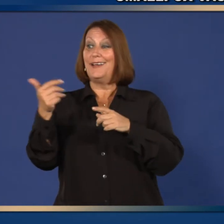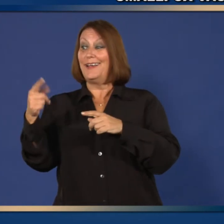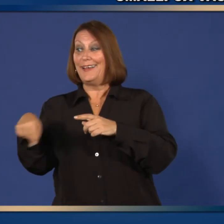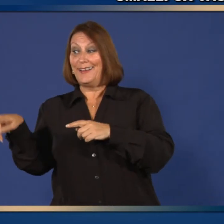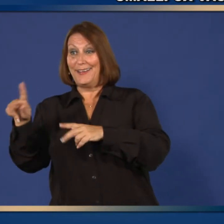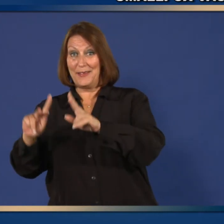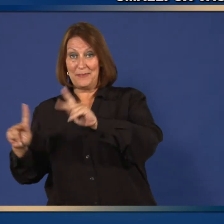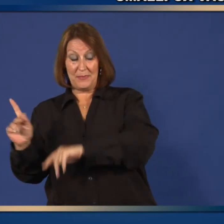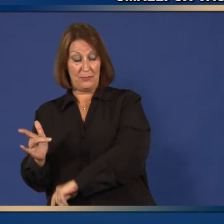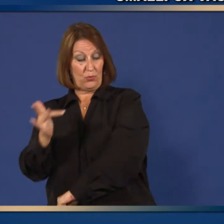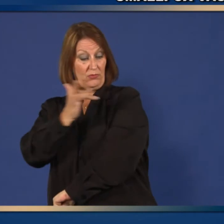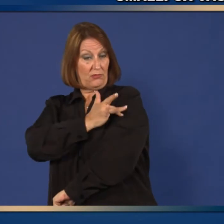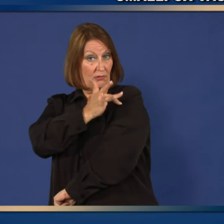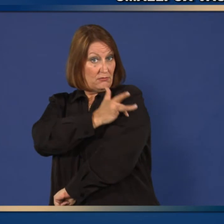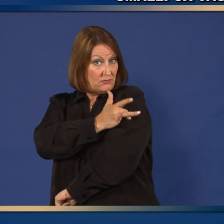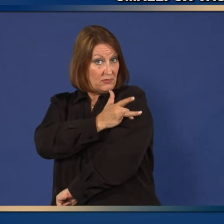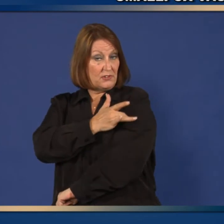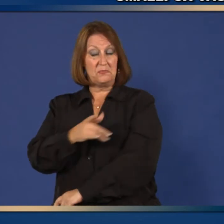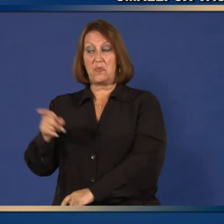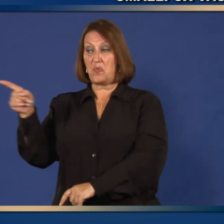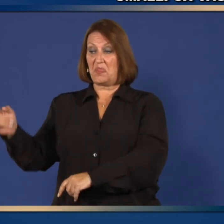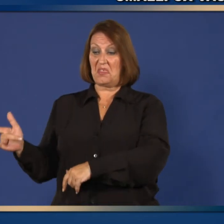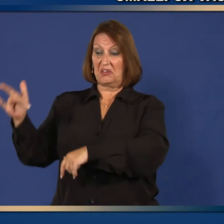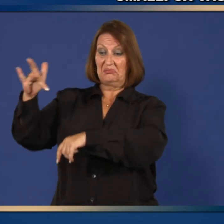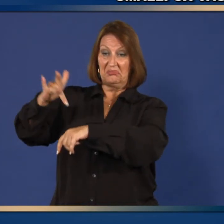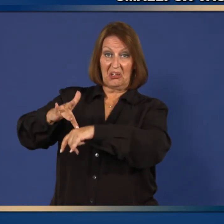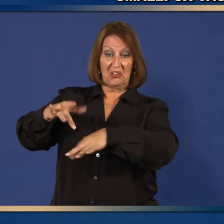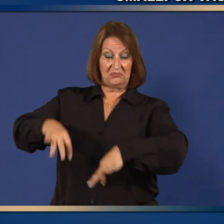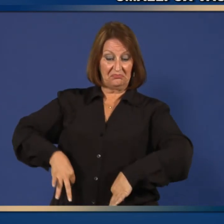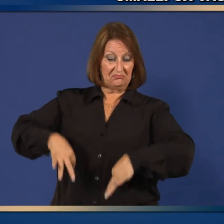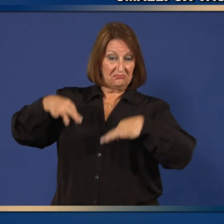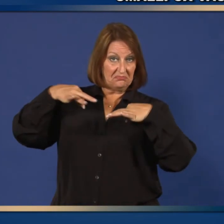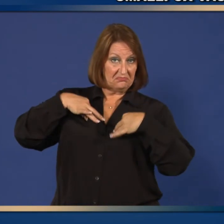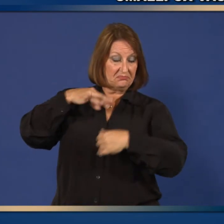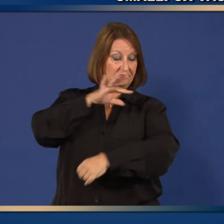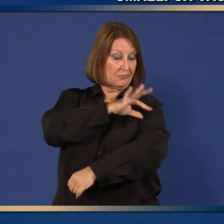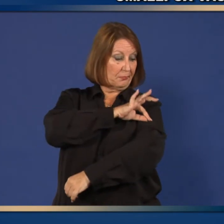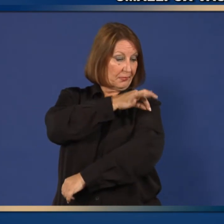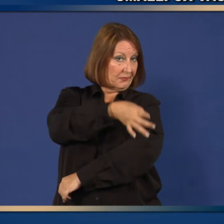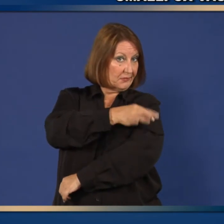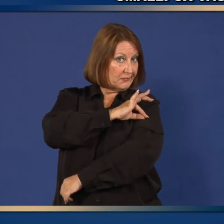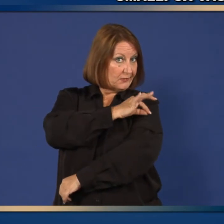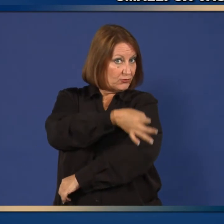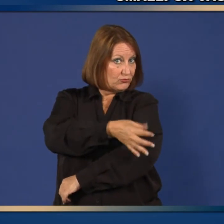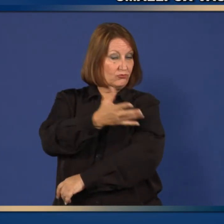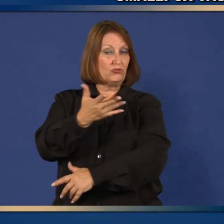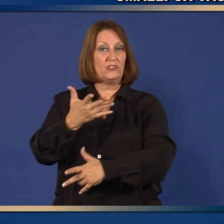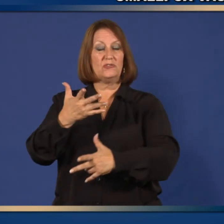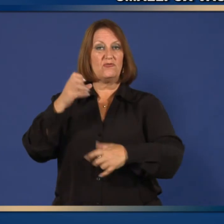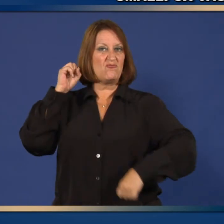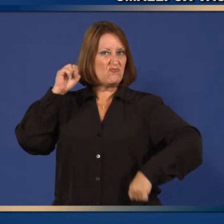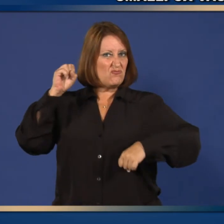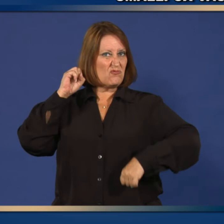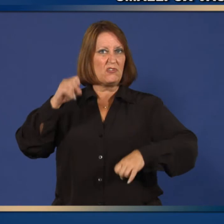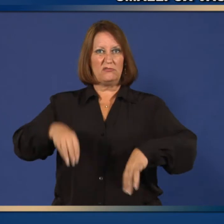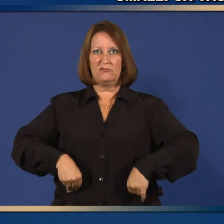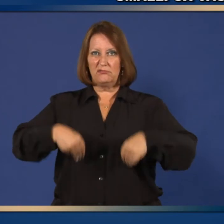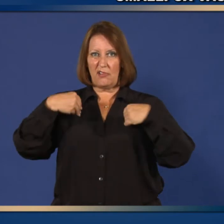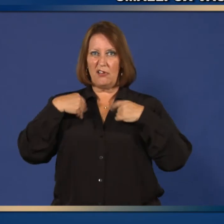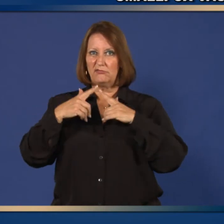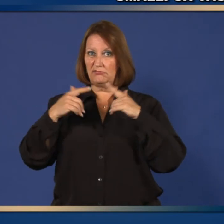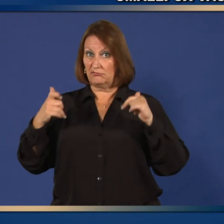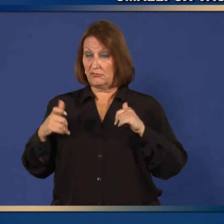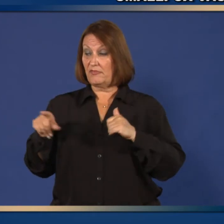below if they touch someone's vaccination site or items that have touched the site, like